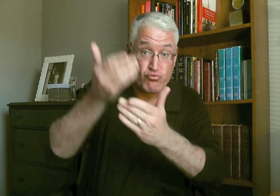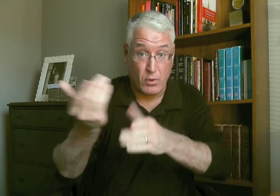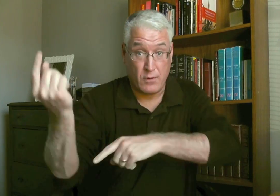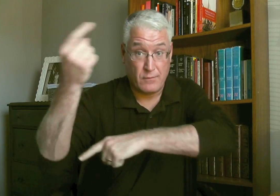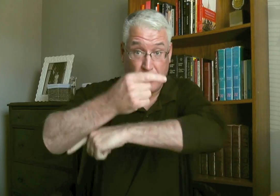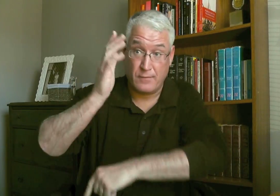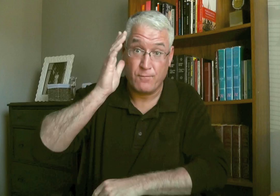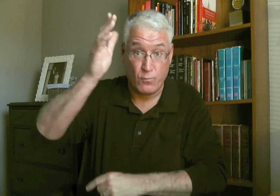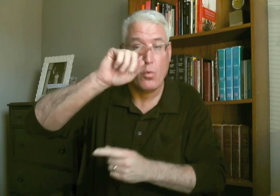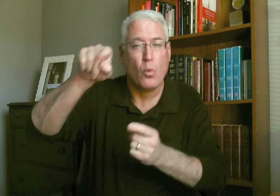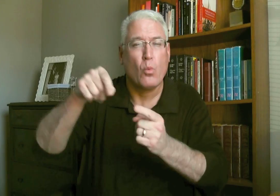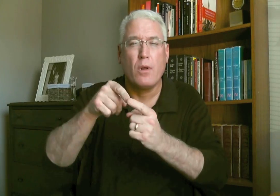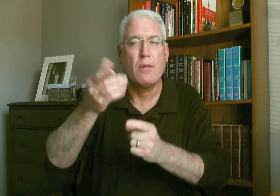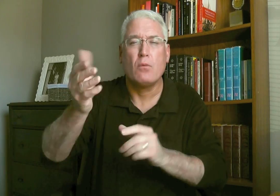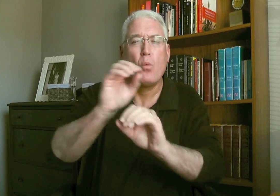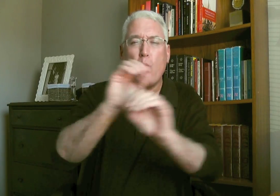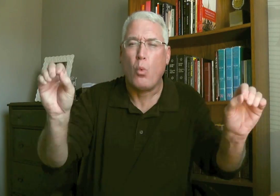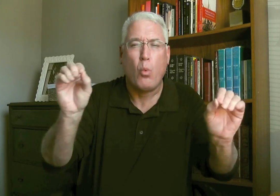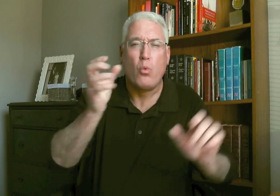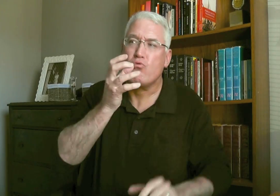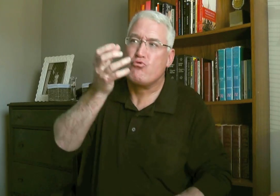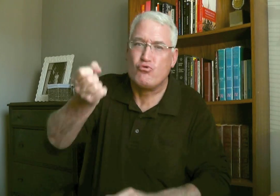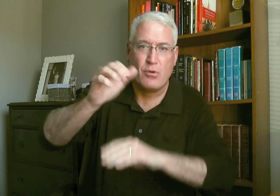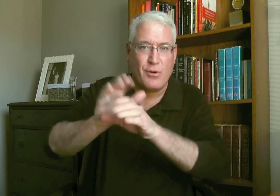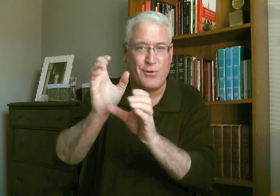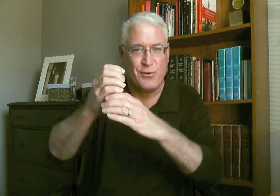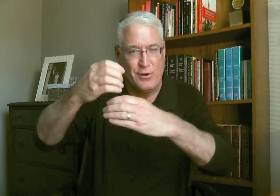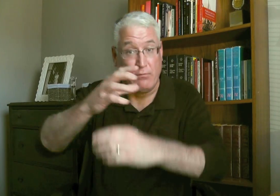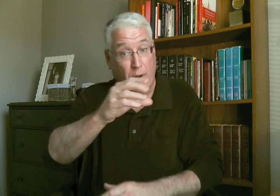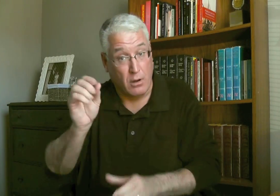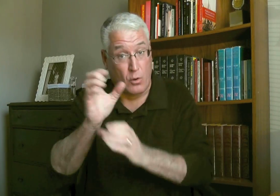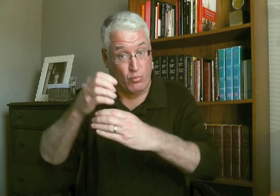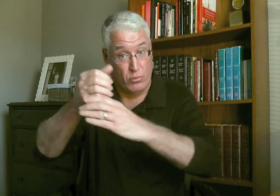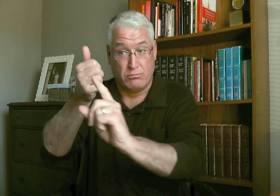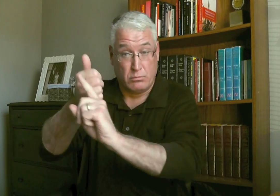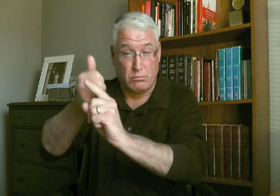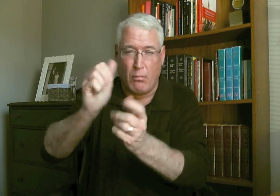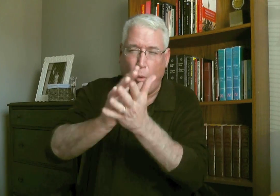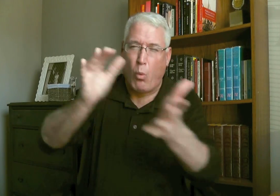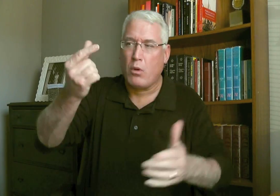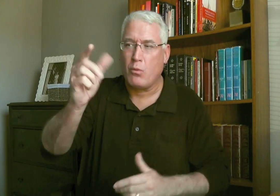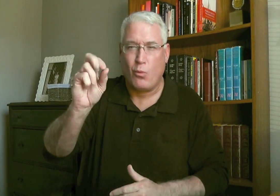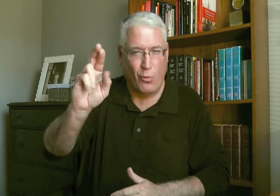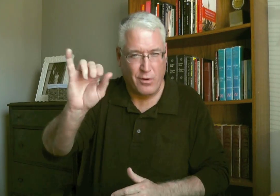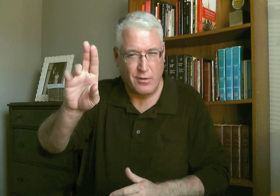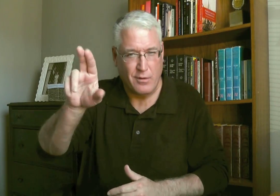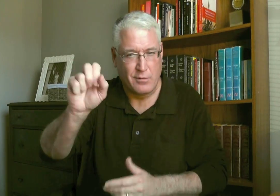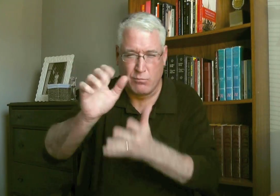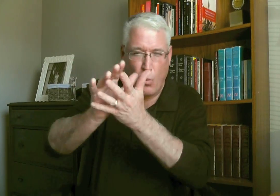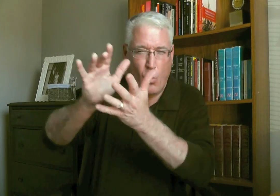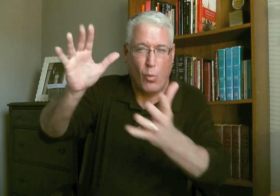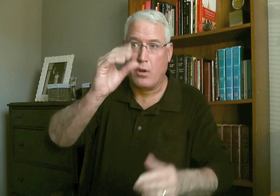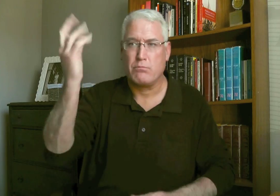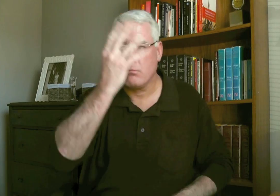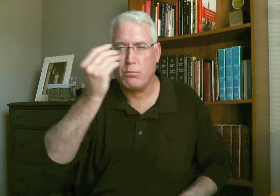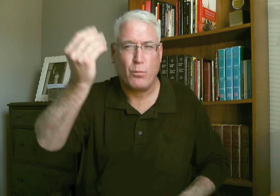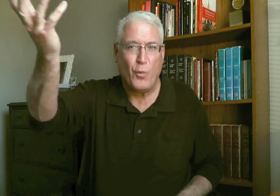day to arrive when there will be no more curse on creation, and creation itself will be glorious and